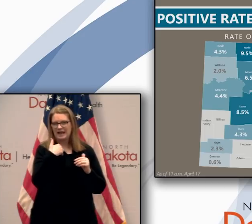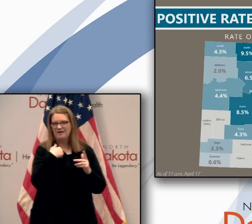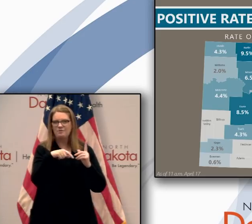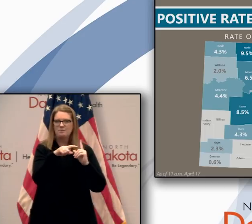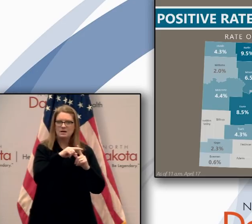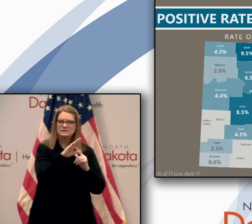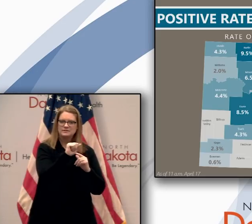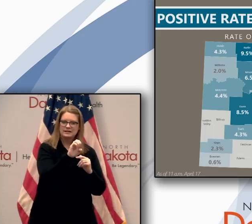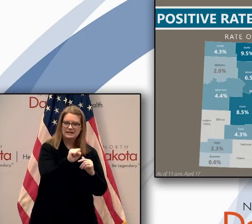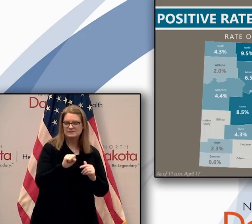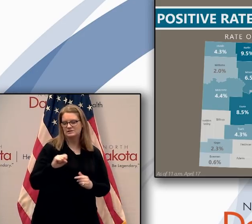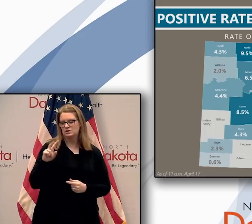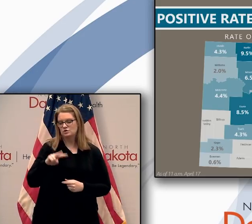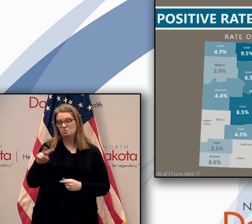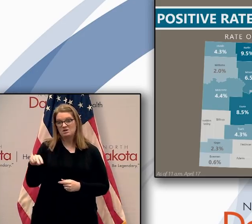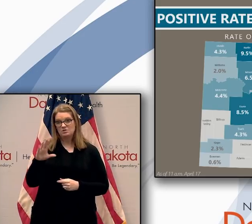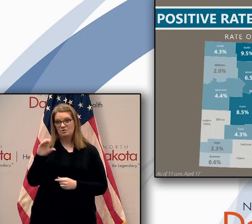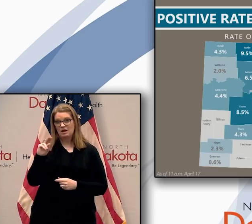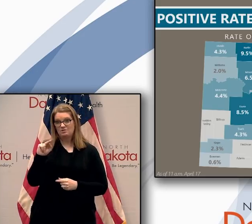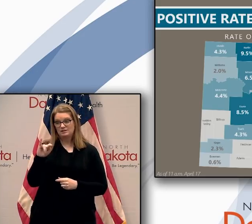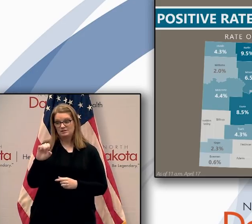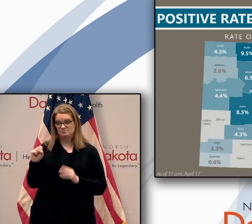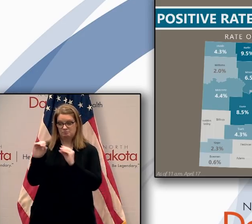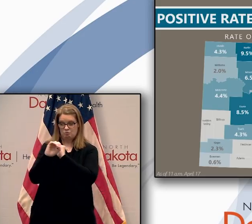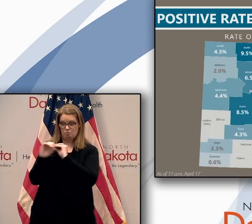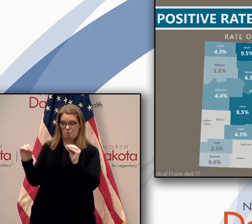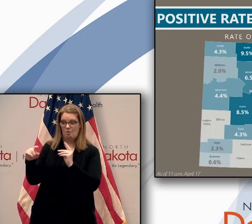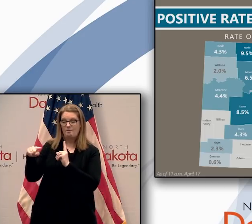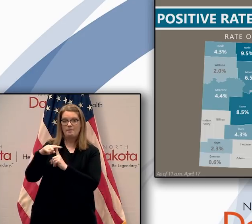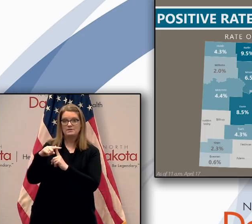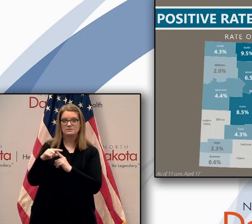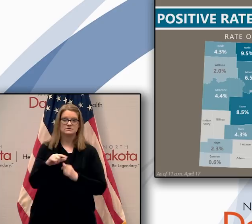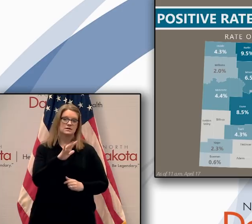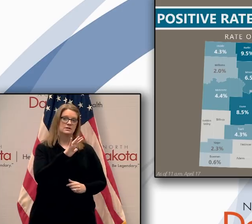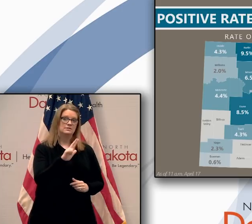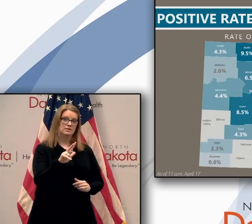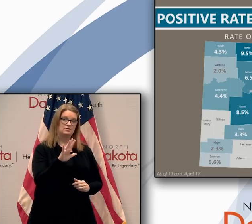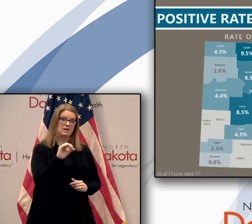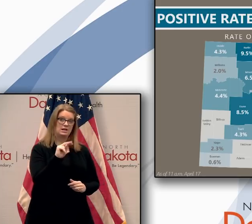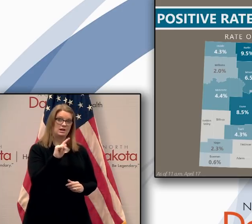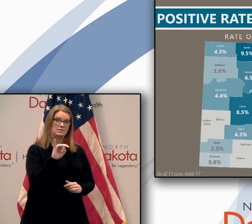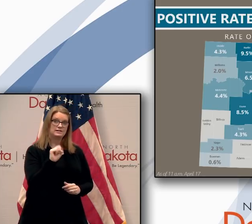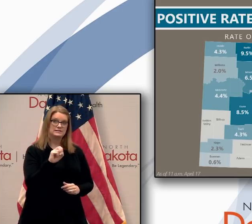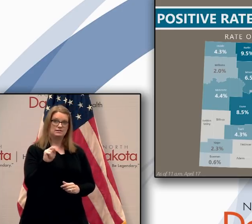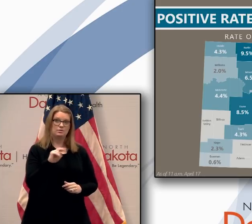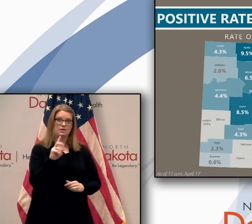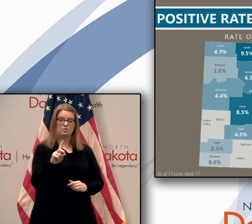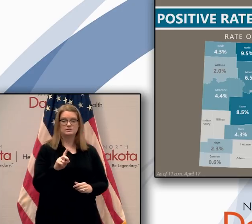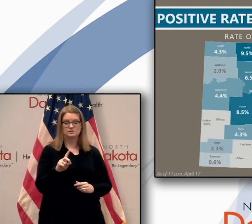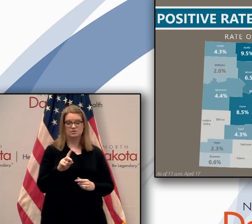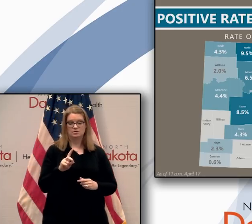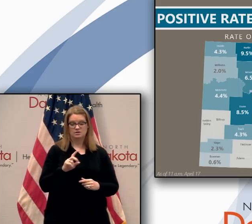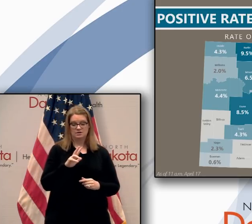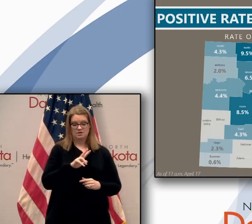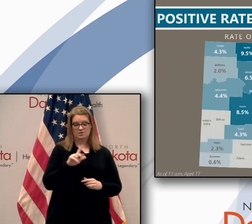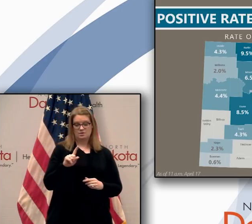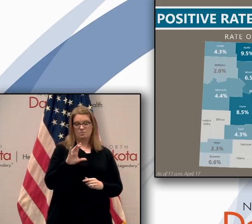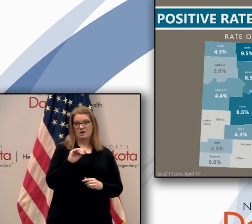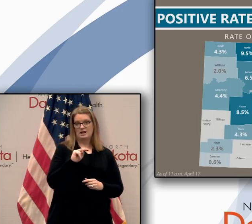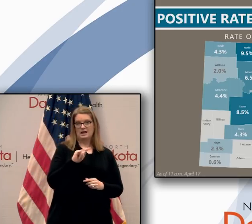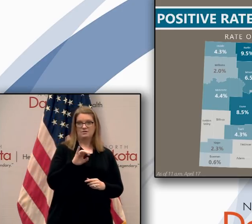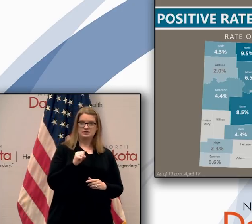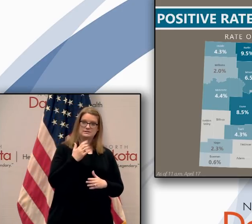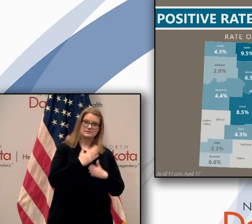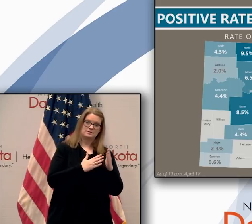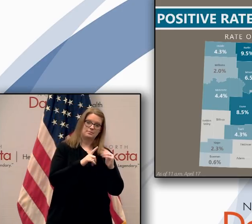have 22 counties that have no cases at all. There's 53 counties in North Dakota, so of the 31 counties, some are lower,